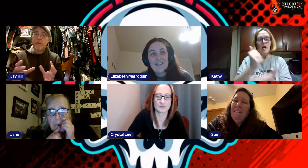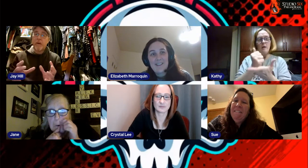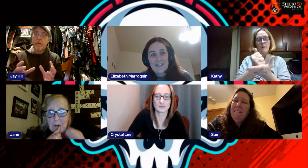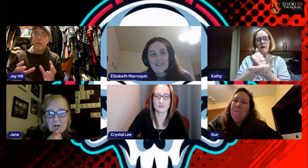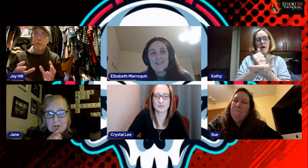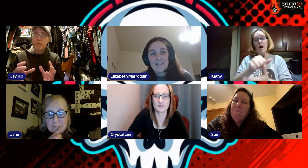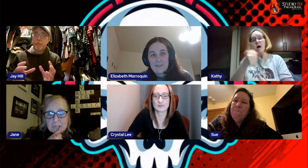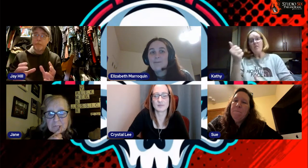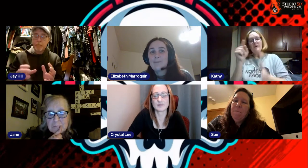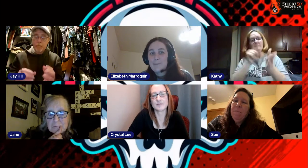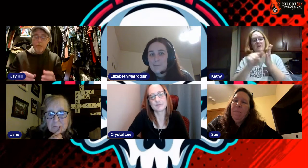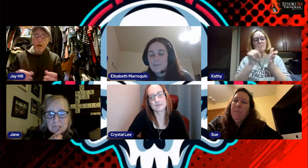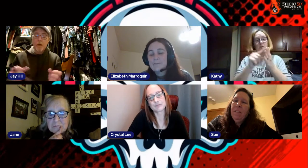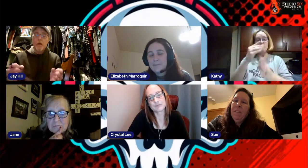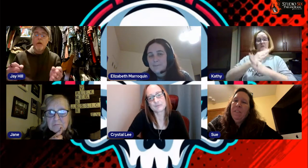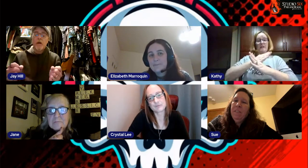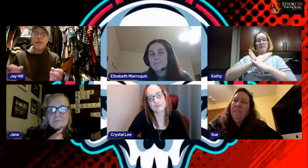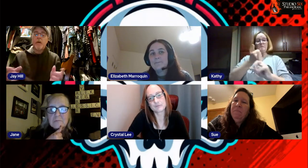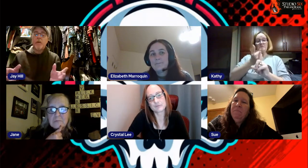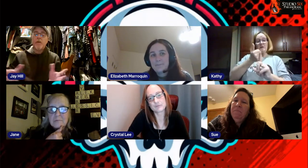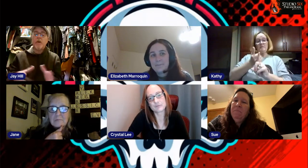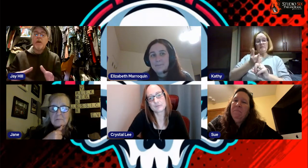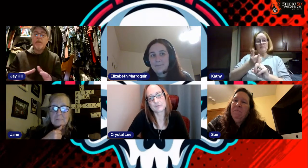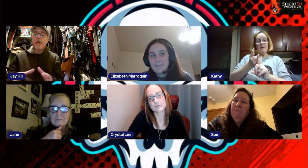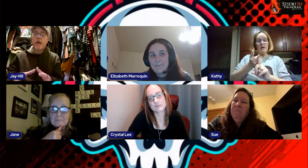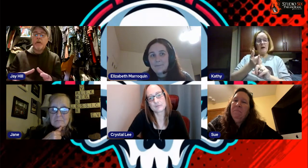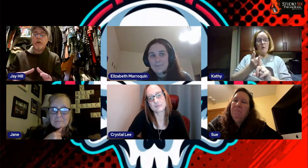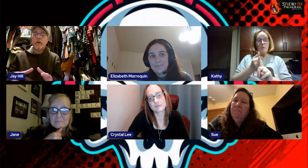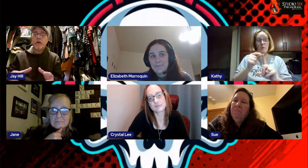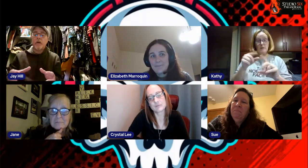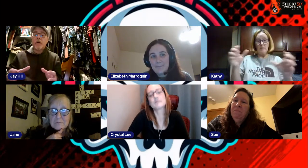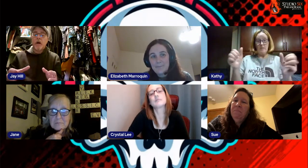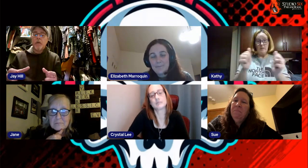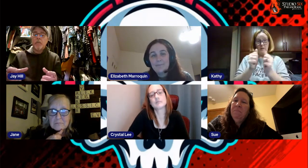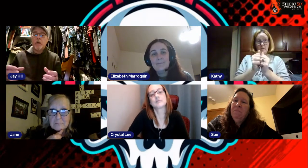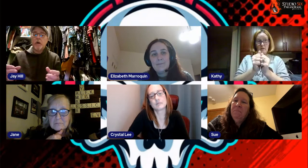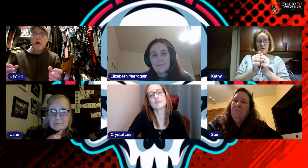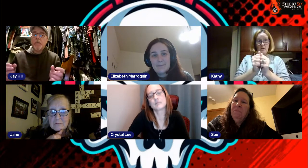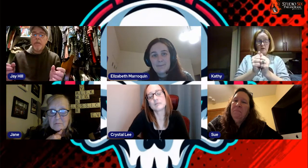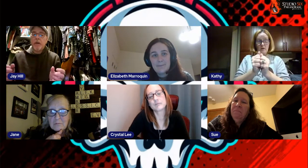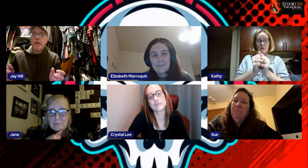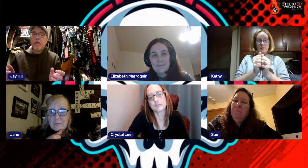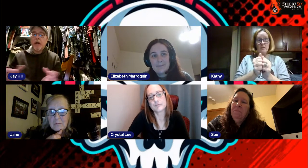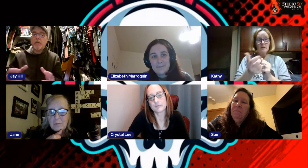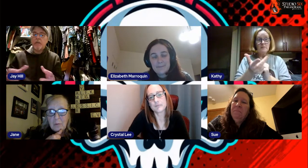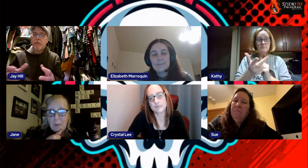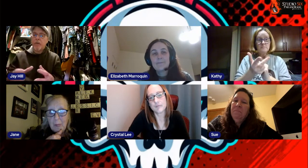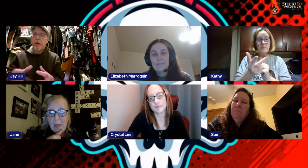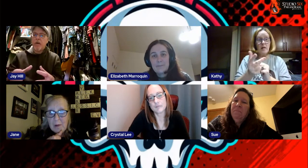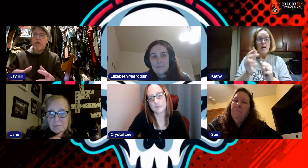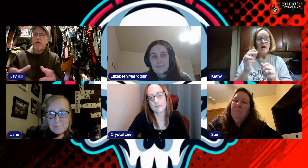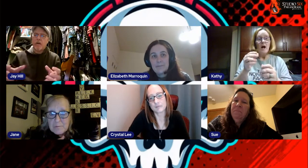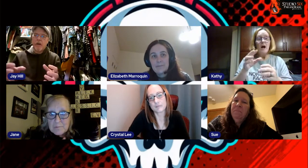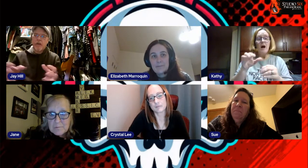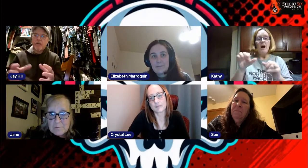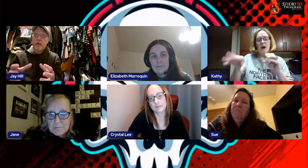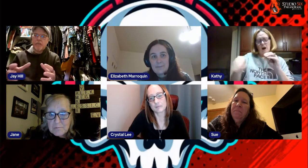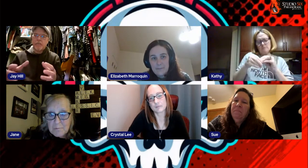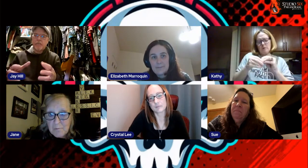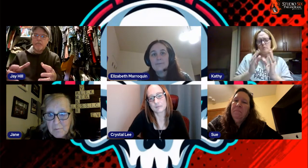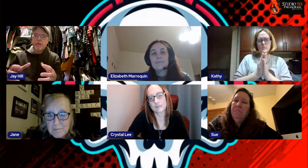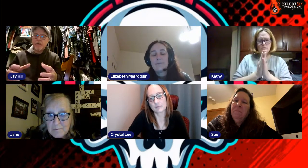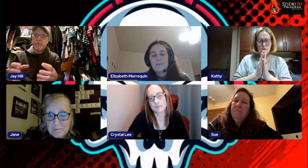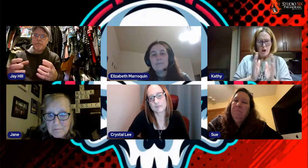try to help other investigators protect themselves. Is that when you guys are together, maybe a little extra prayer or